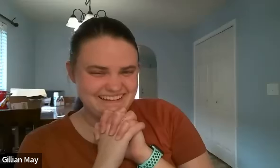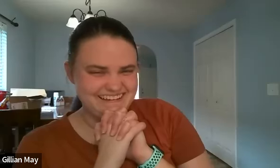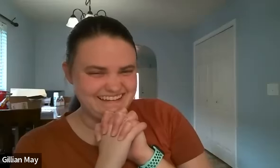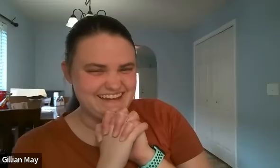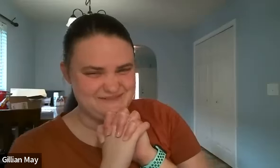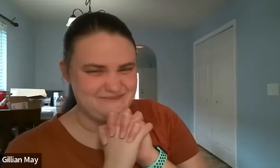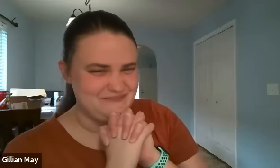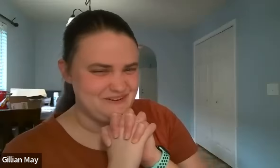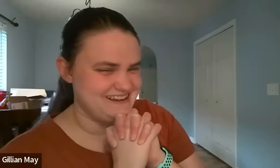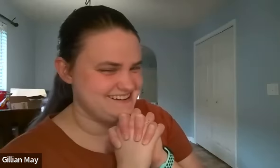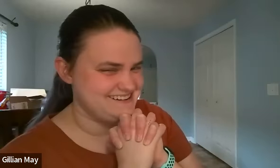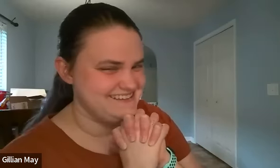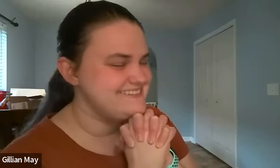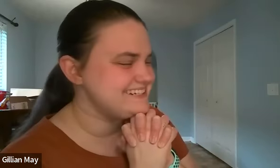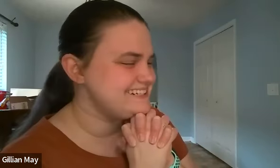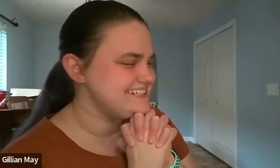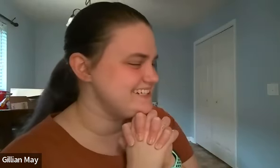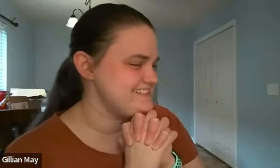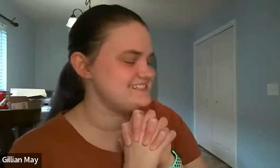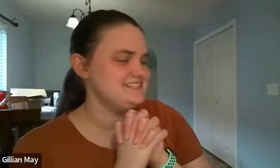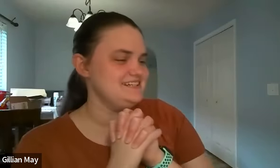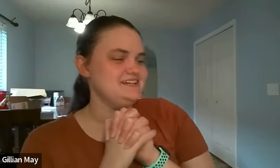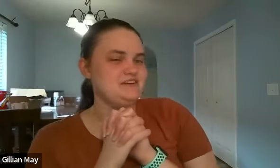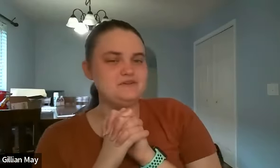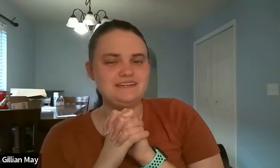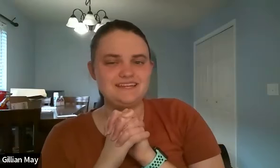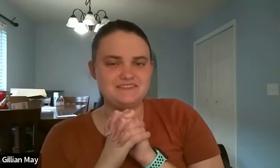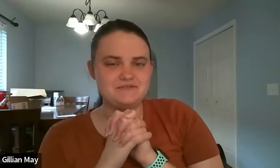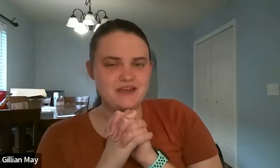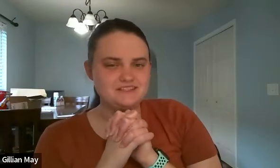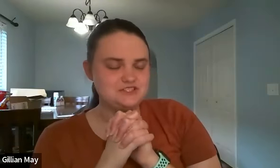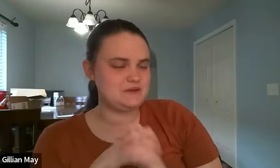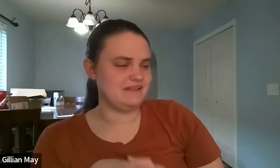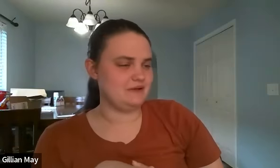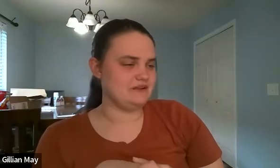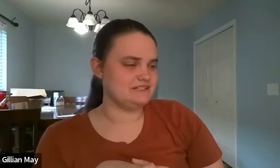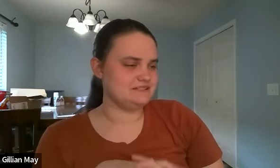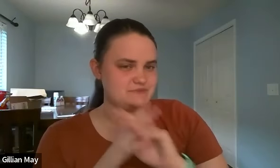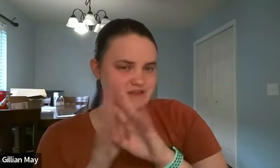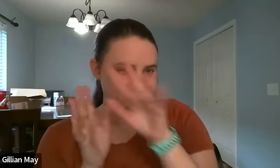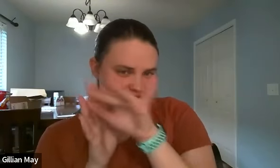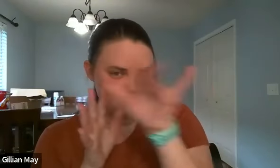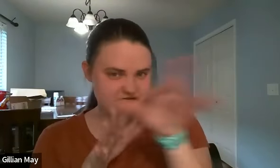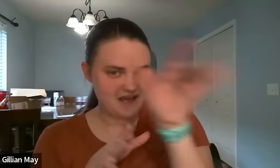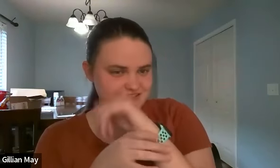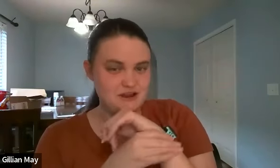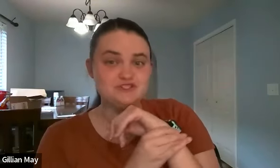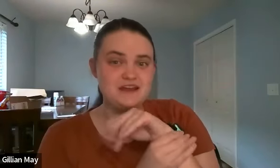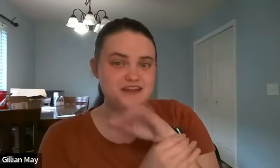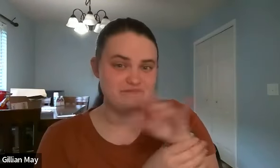Okay, yeah. Wow, you guys. Y'all need like the faster spelling ones. Spelling like going faster. I was trying to go